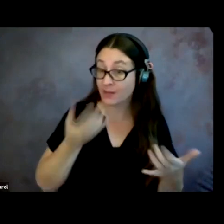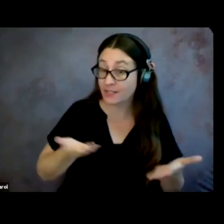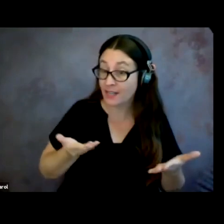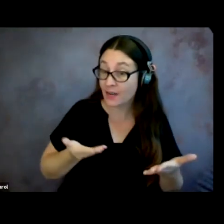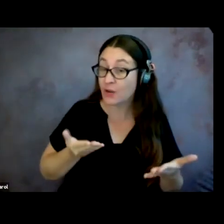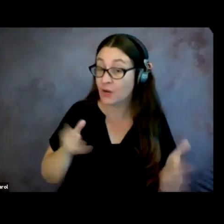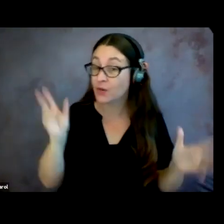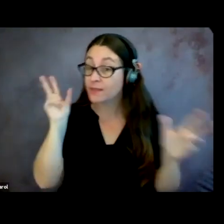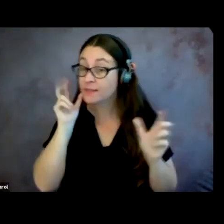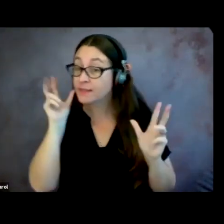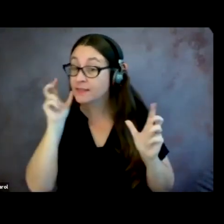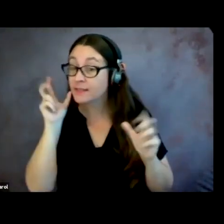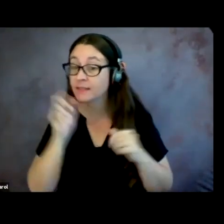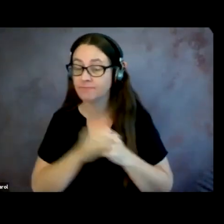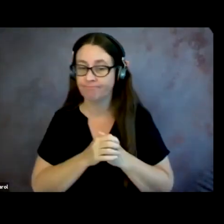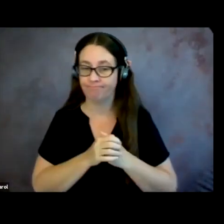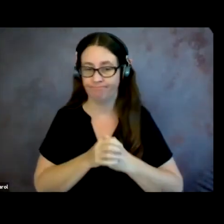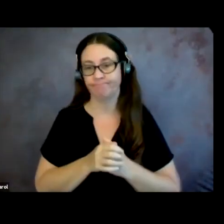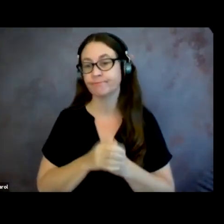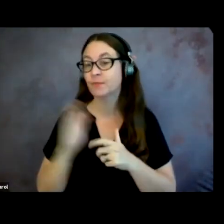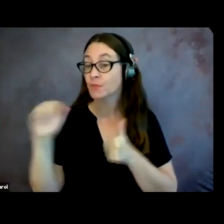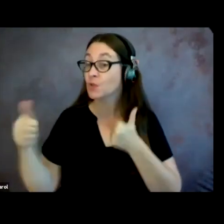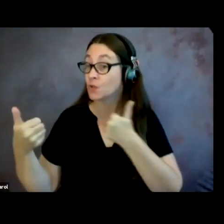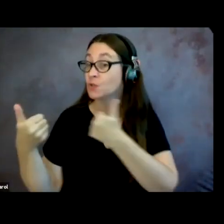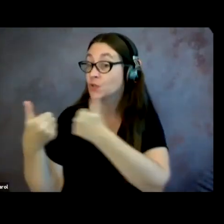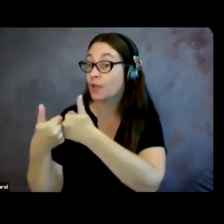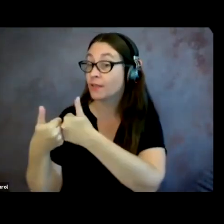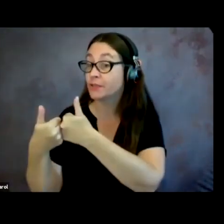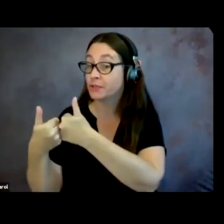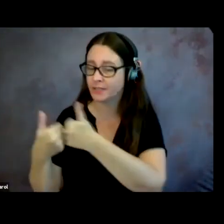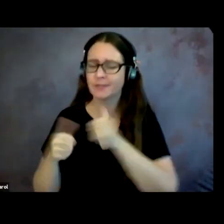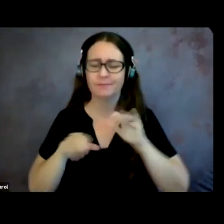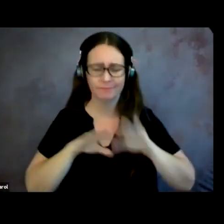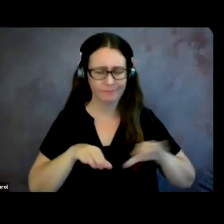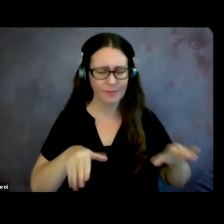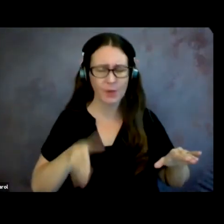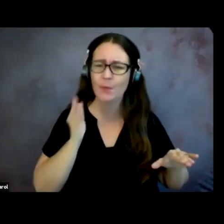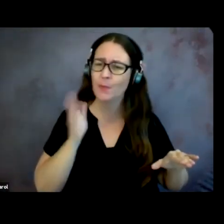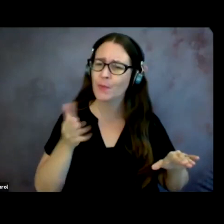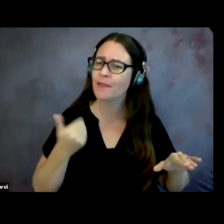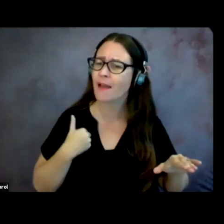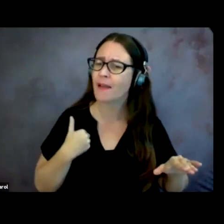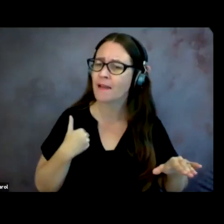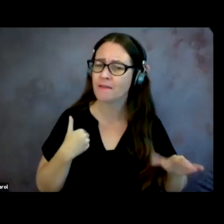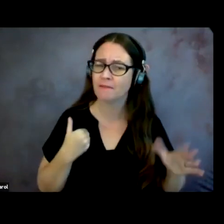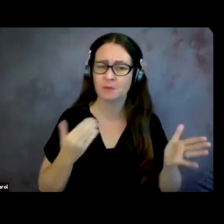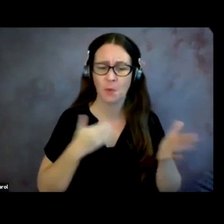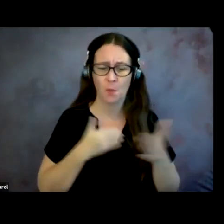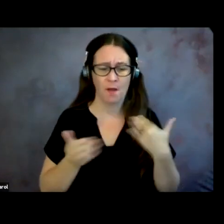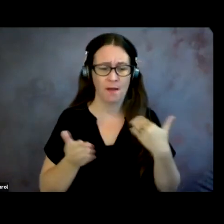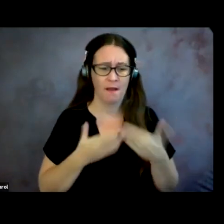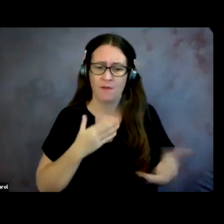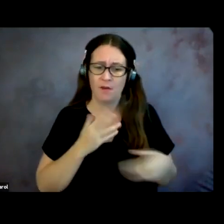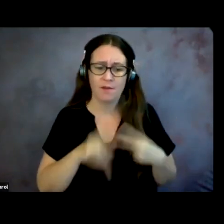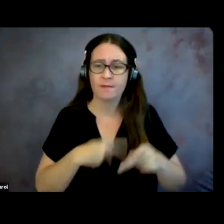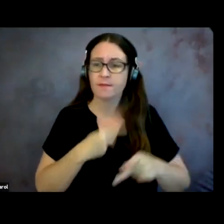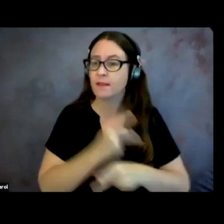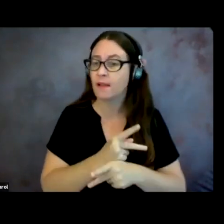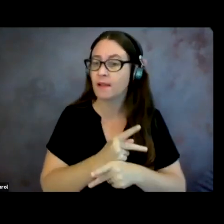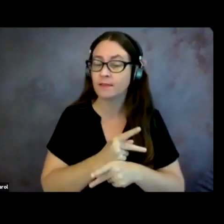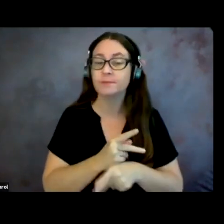Challenges, and your children will have them. Whatever they may be, will